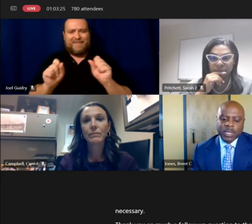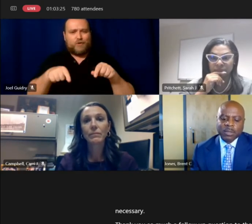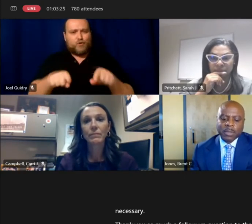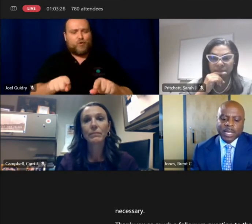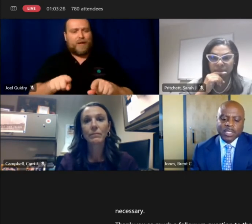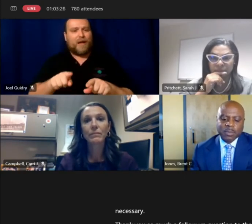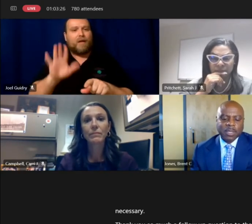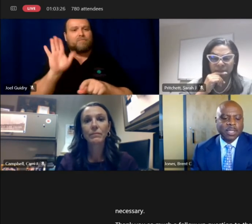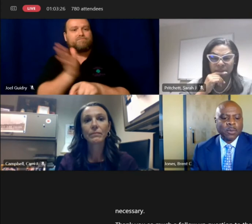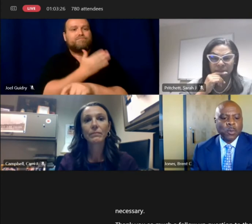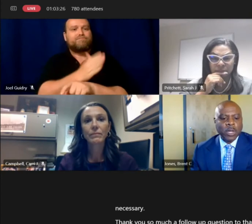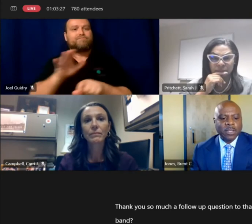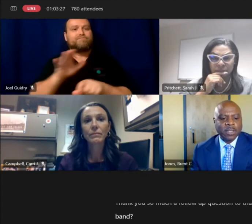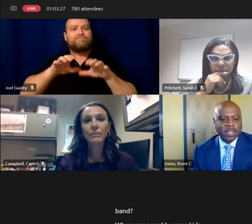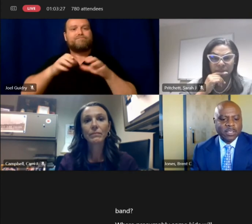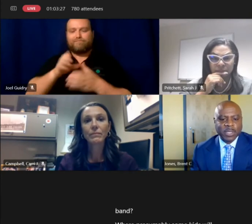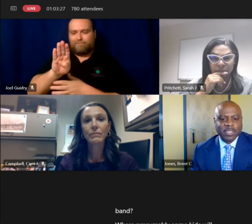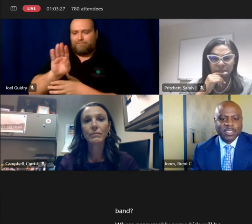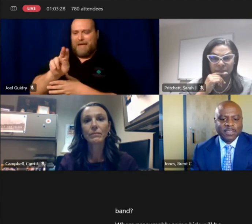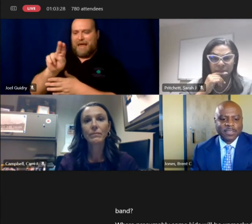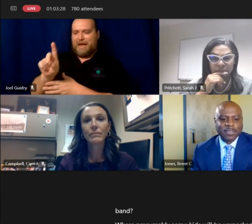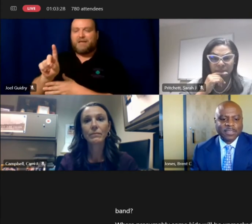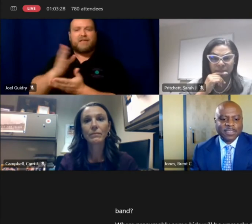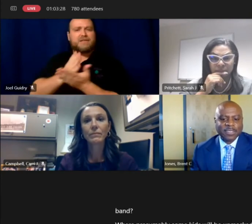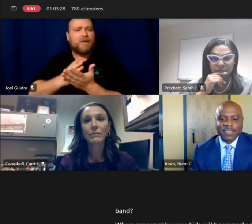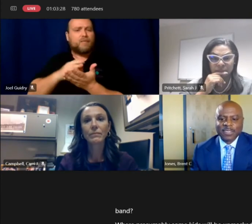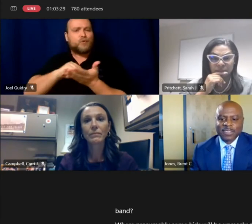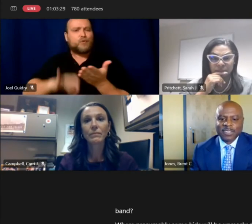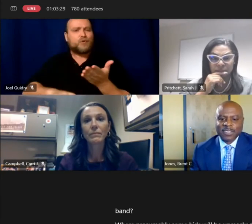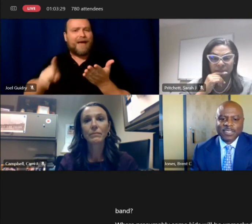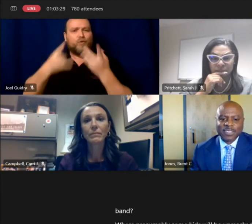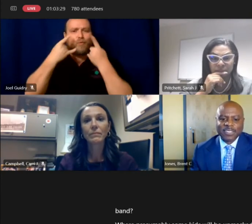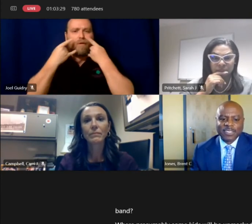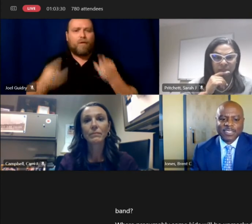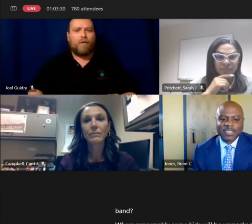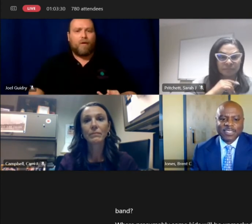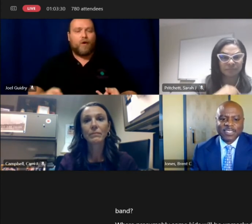be unmasked playing wind instruments?